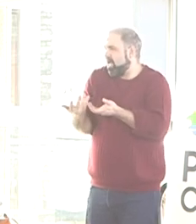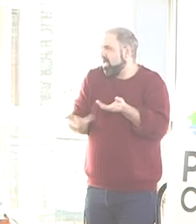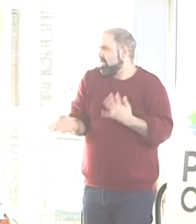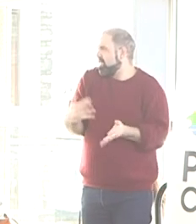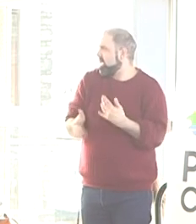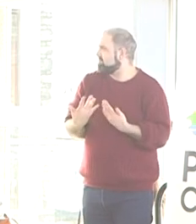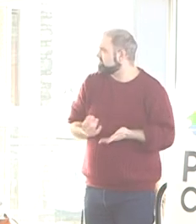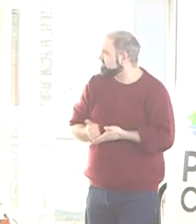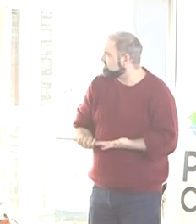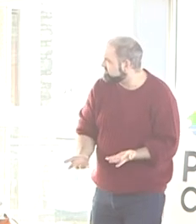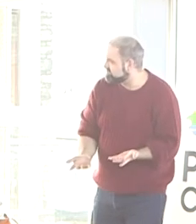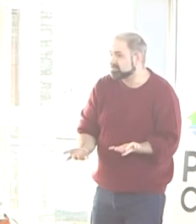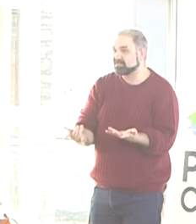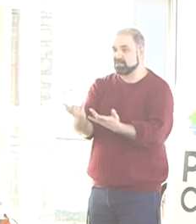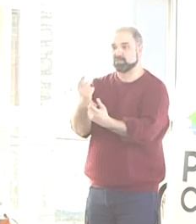And